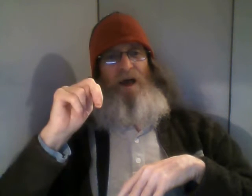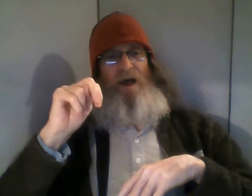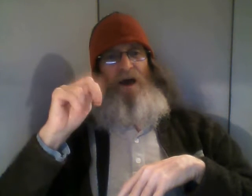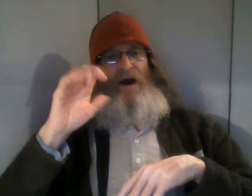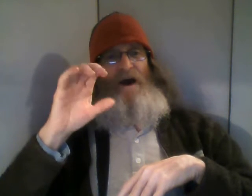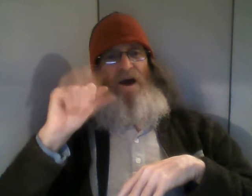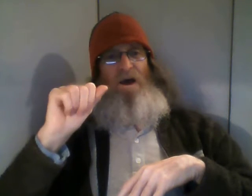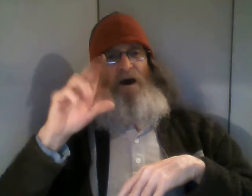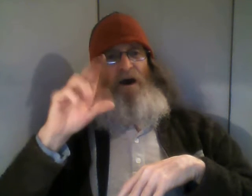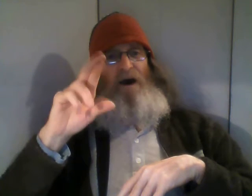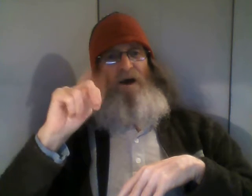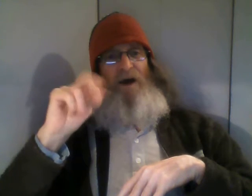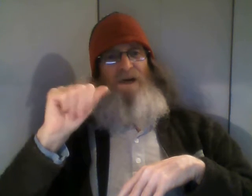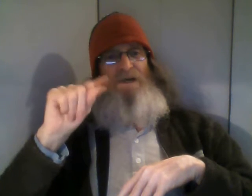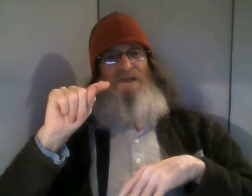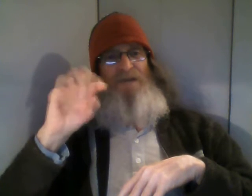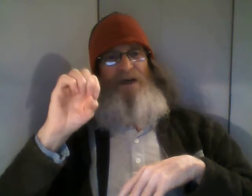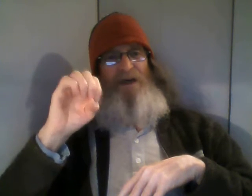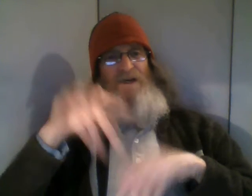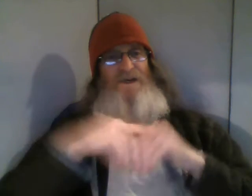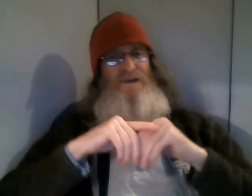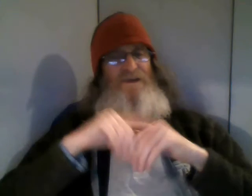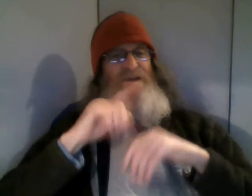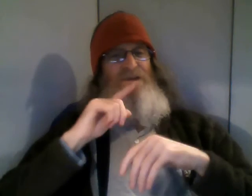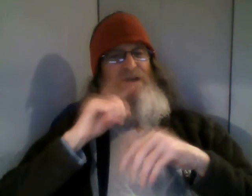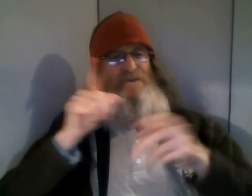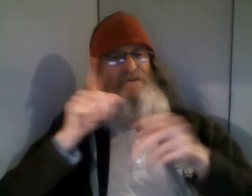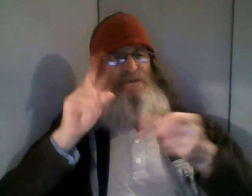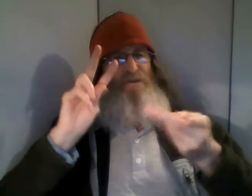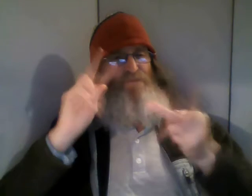Thanks. Trendy. Trendy. What? I'll take those and I'll give you this.